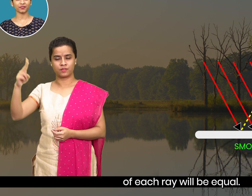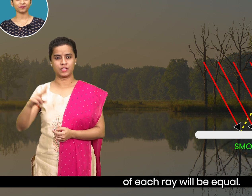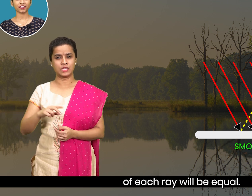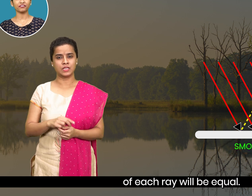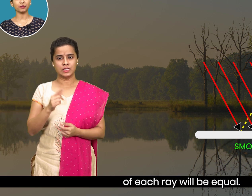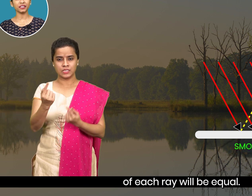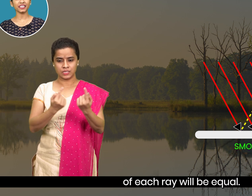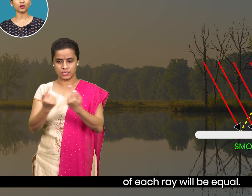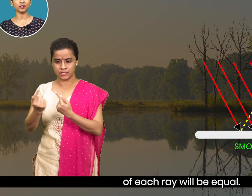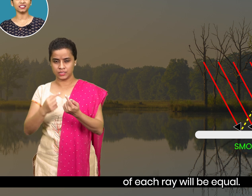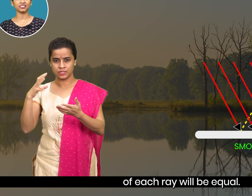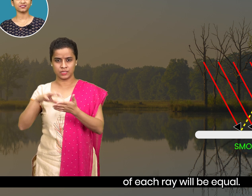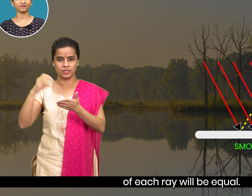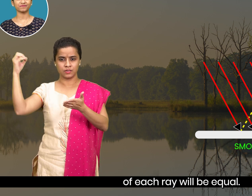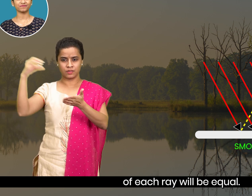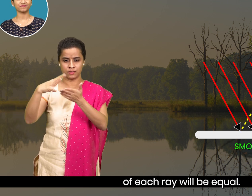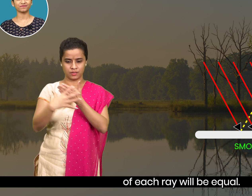ray will be equal.